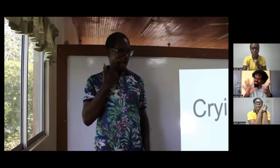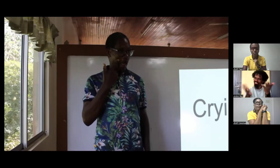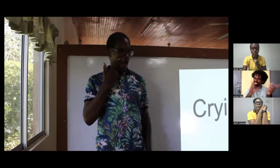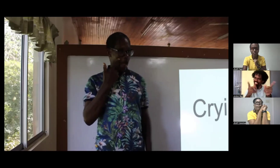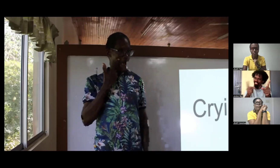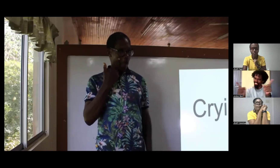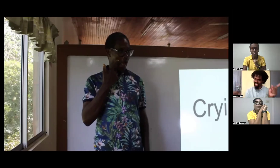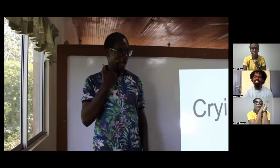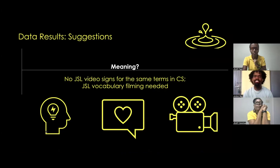variations.